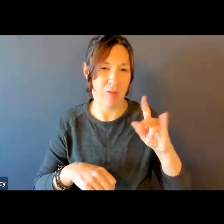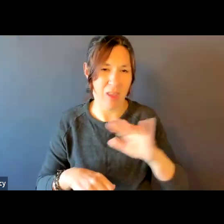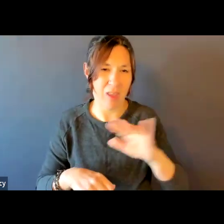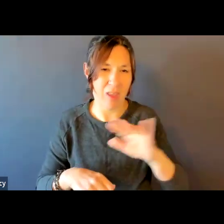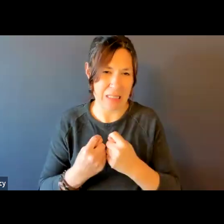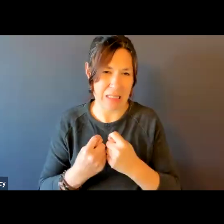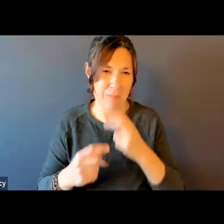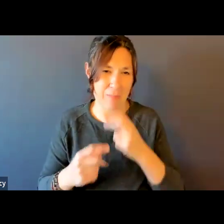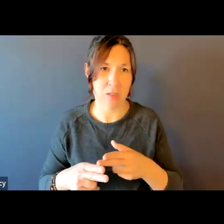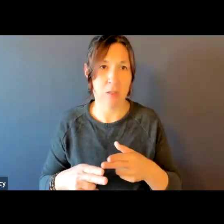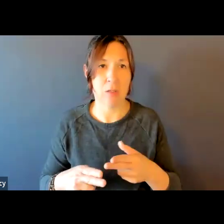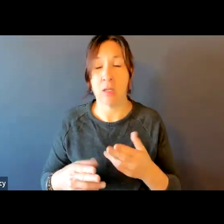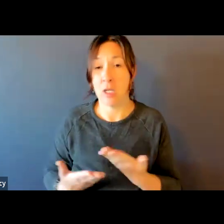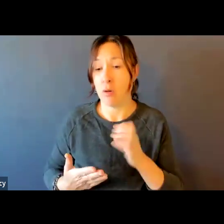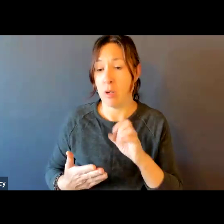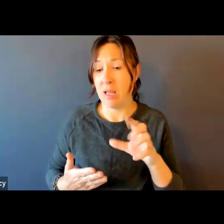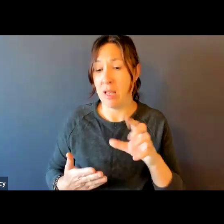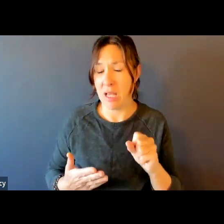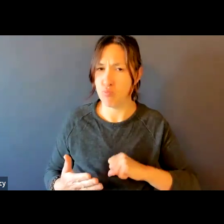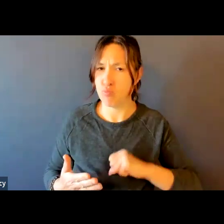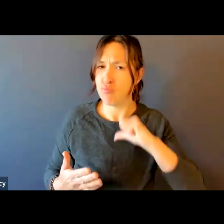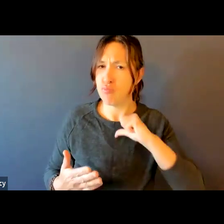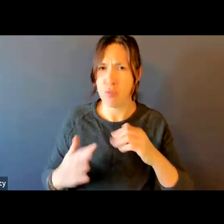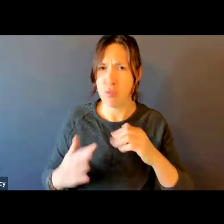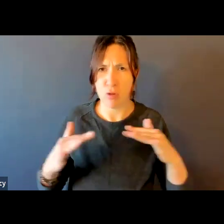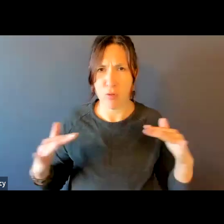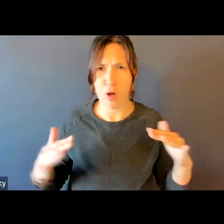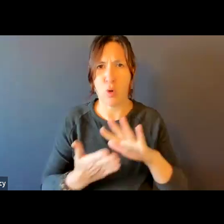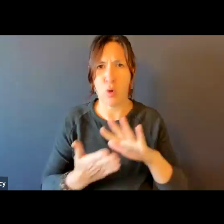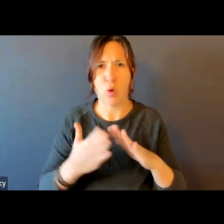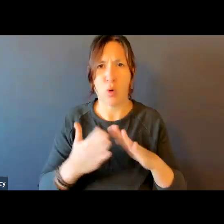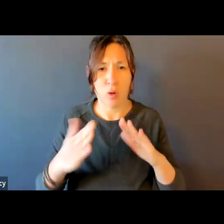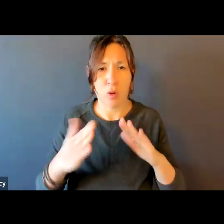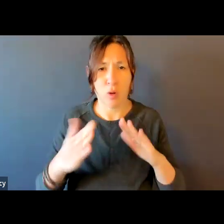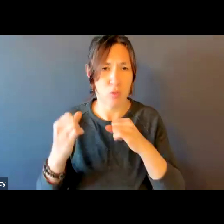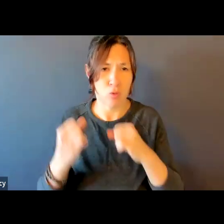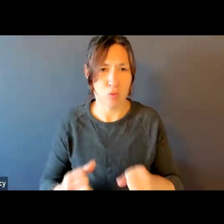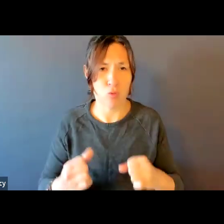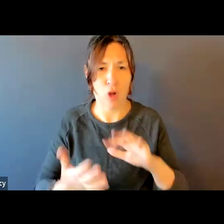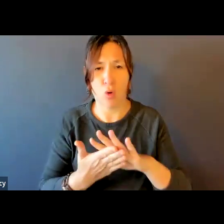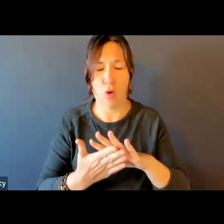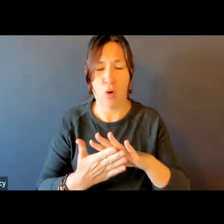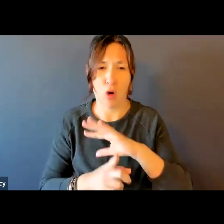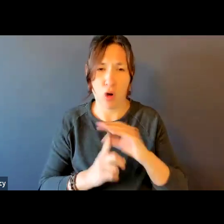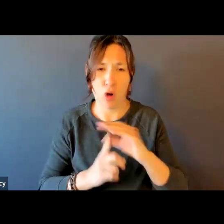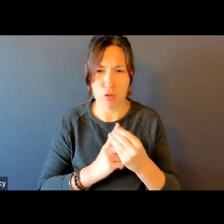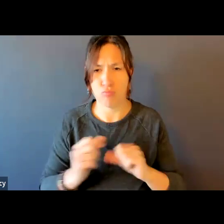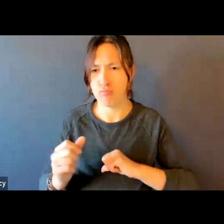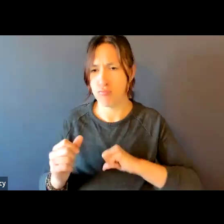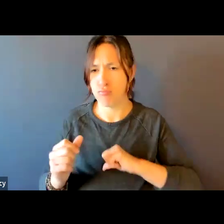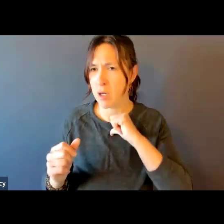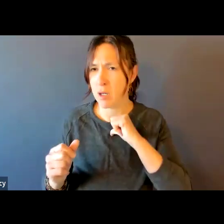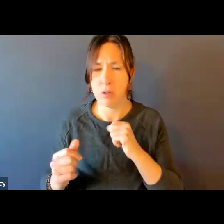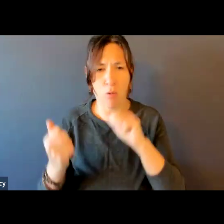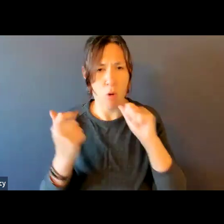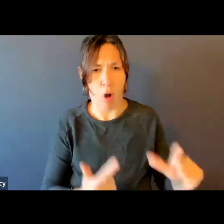pride ourselves for having a diverse school community. We have built a strong school culture of school pride, making sure that every student